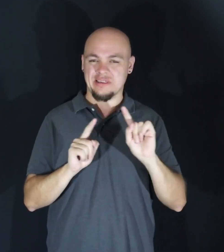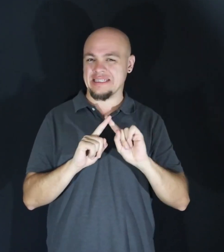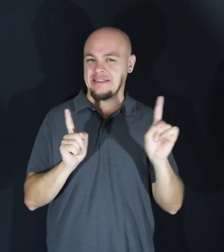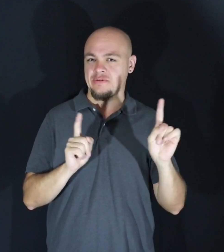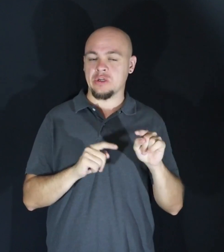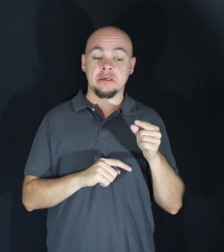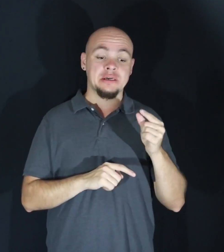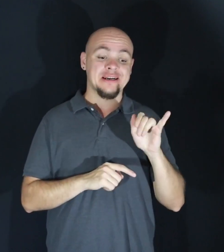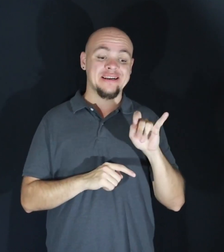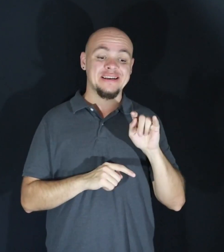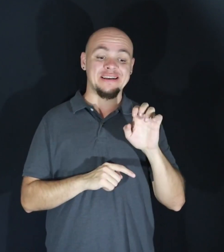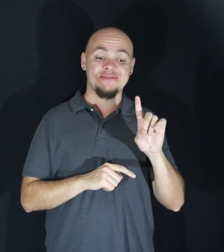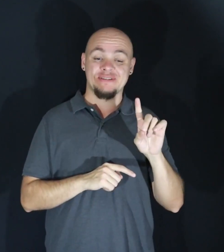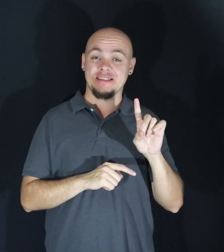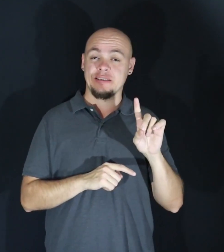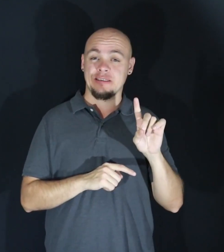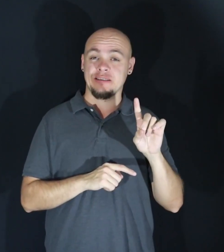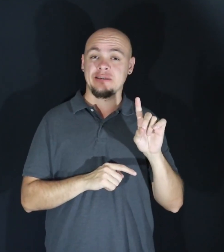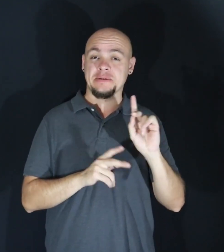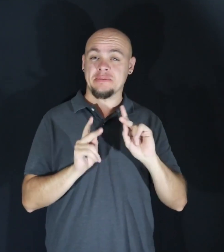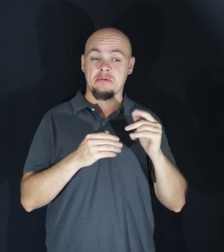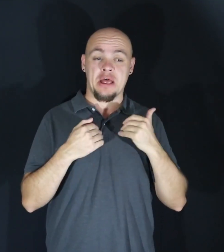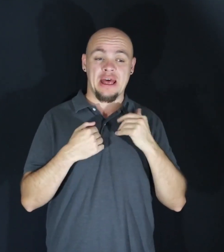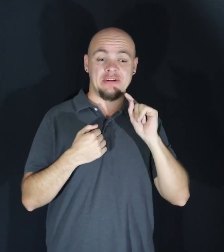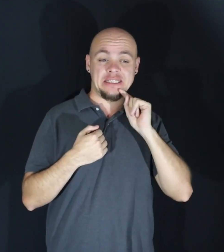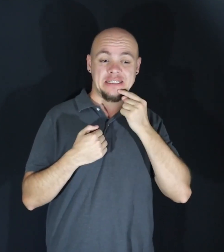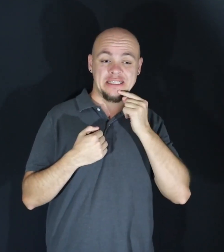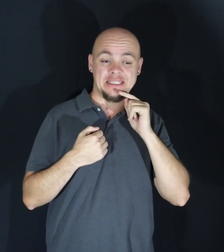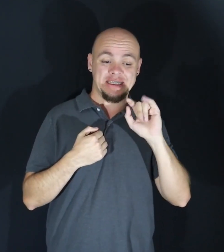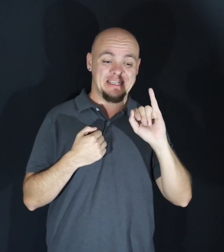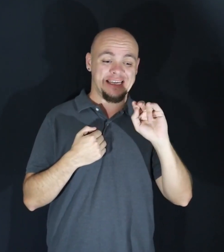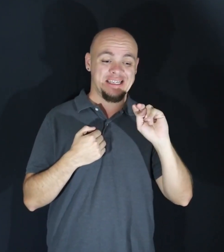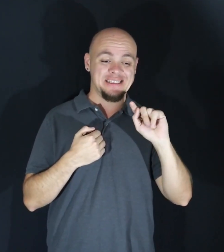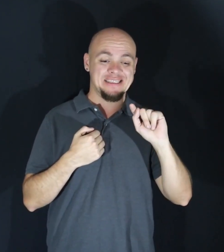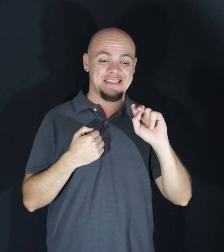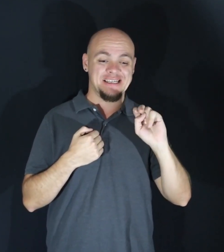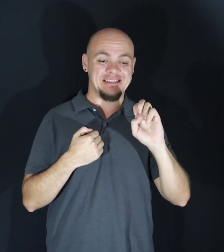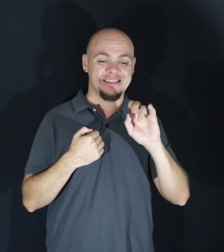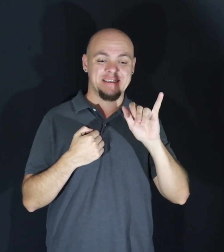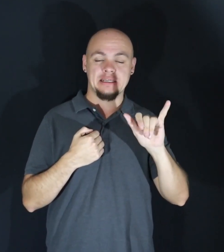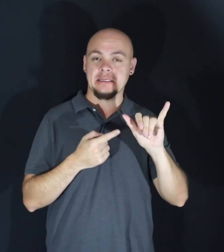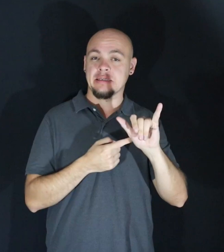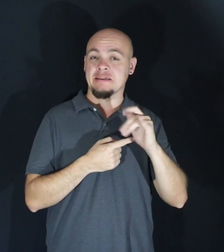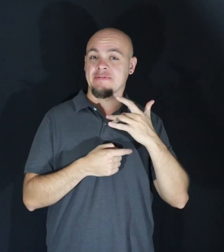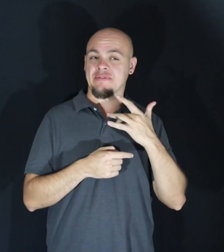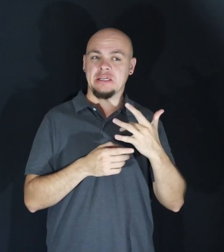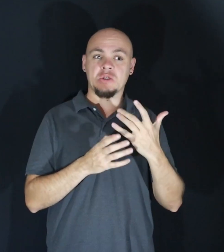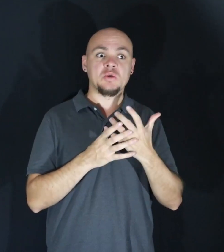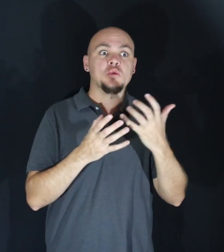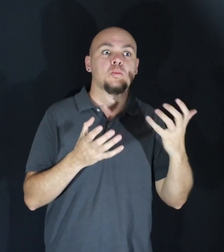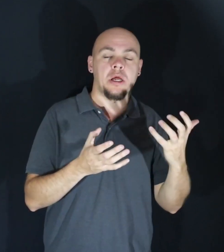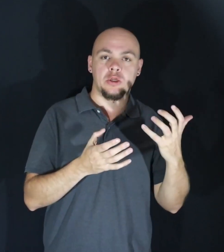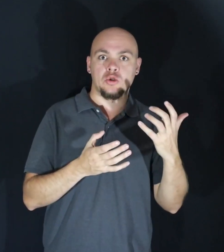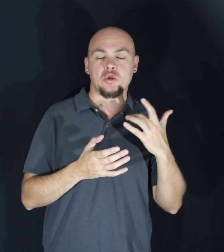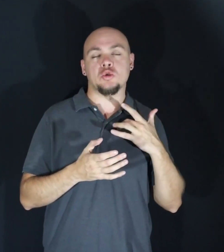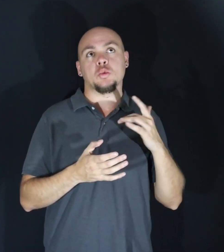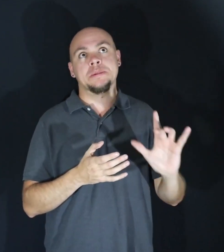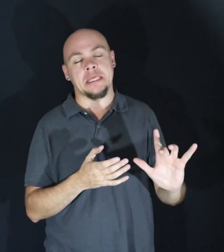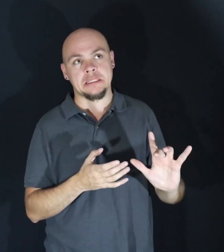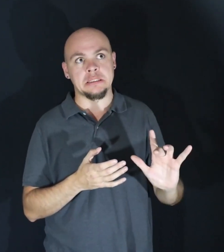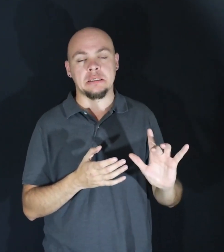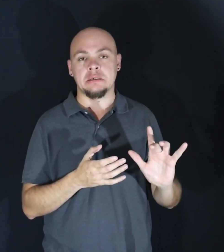have intensities. We often feel like too much, too sensitive, too